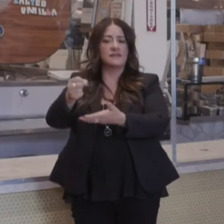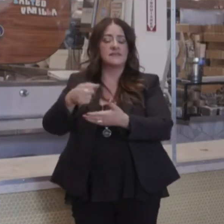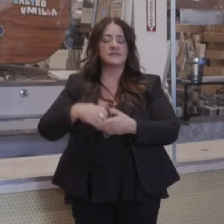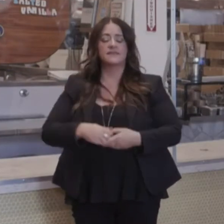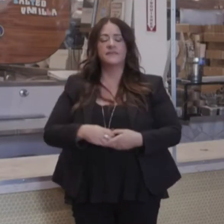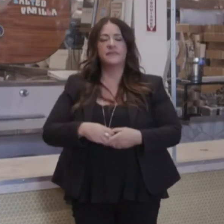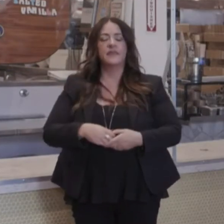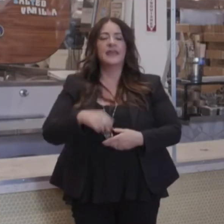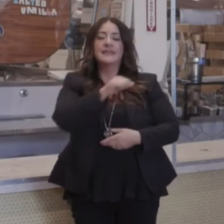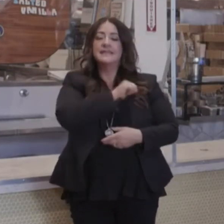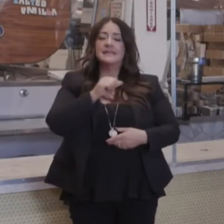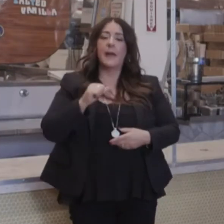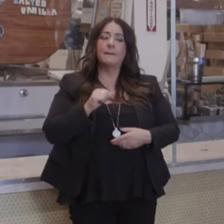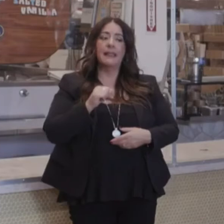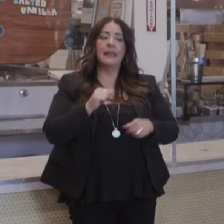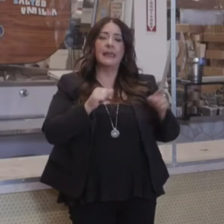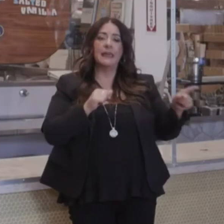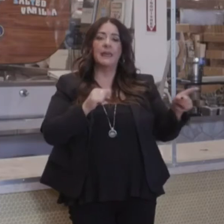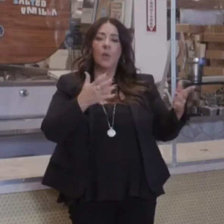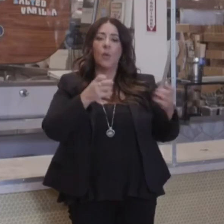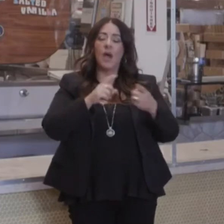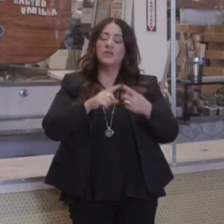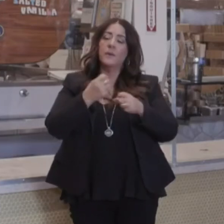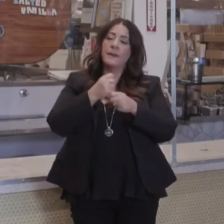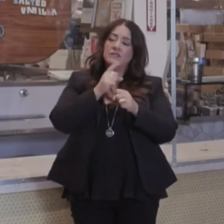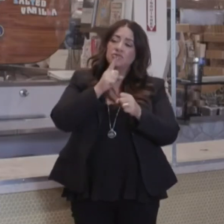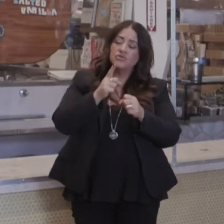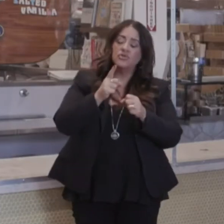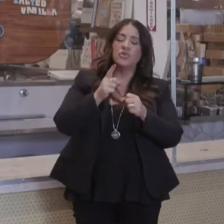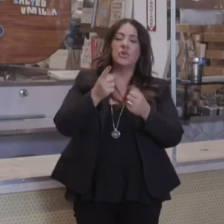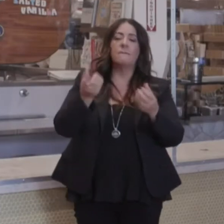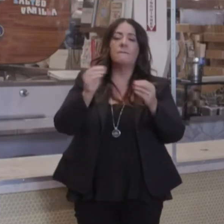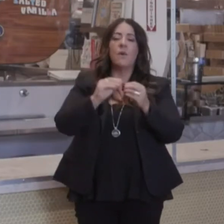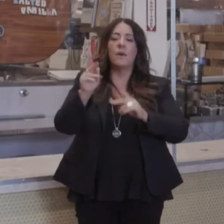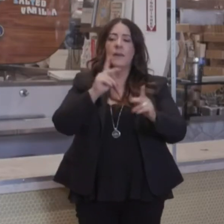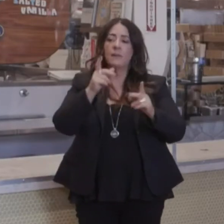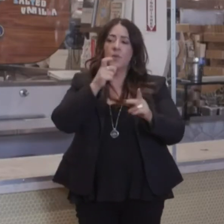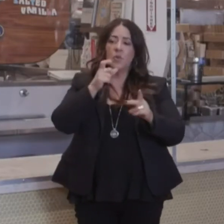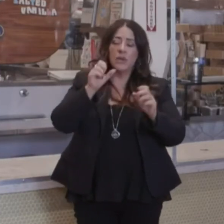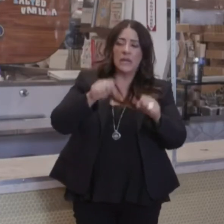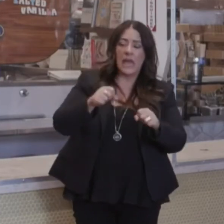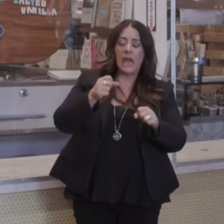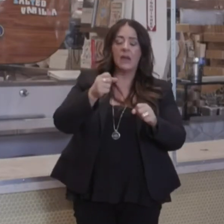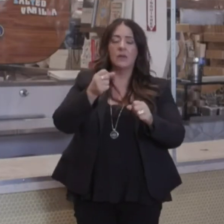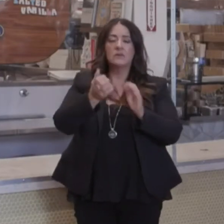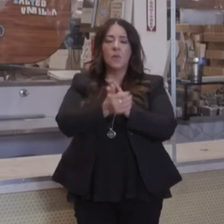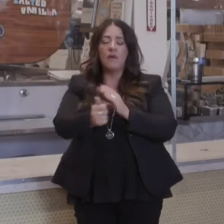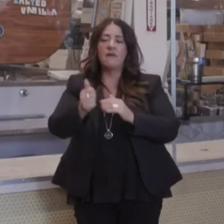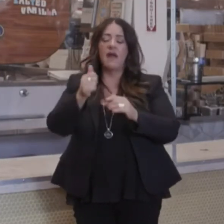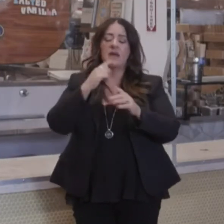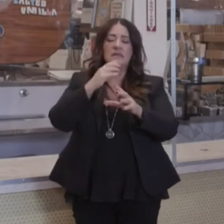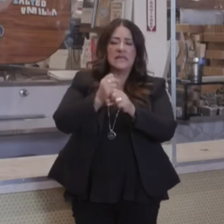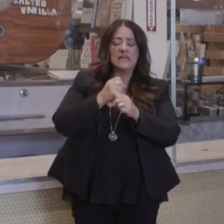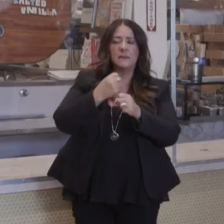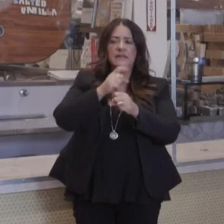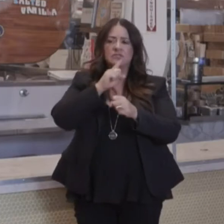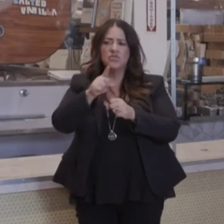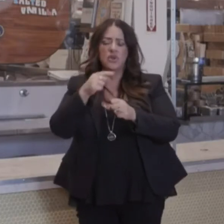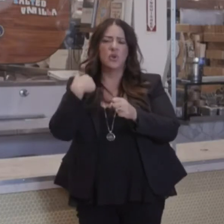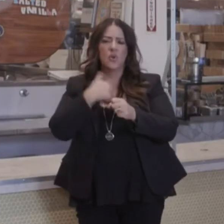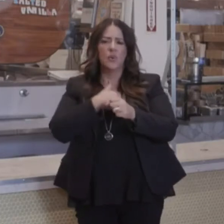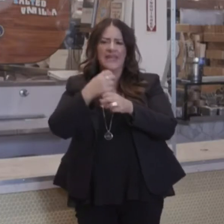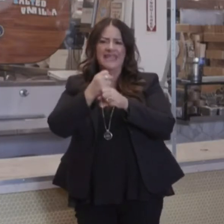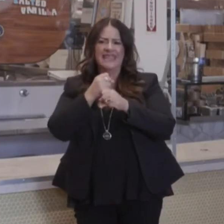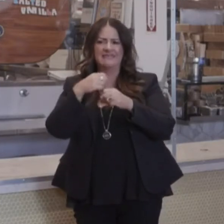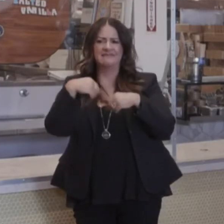to go even further in terms of subsequent support and application was because of the wisdom of making sure that we're guided by